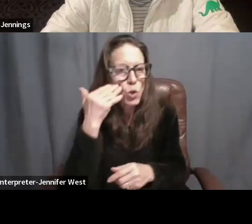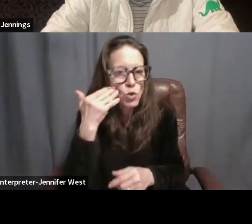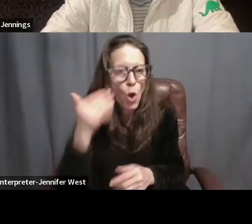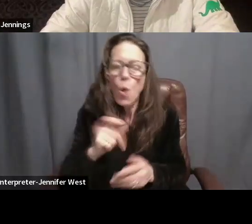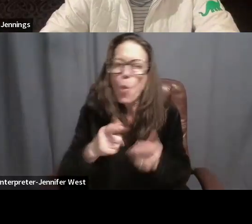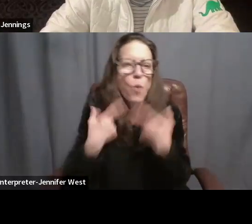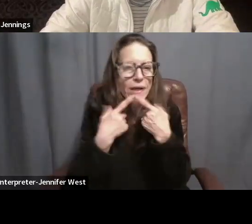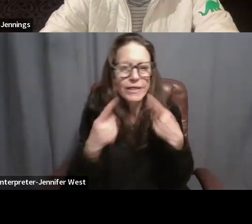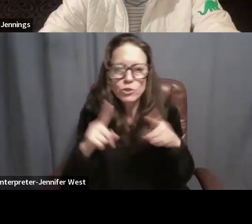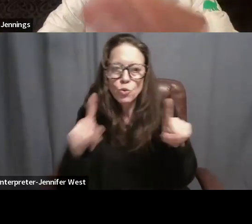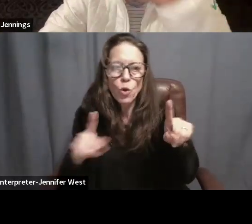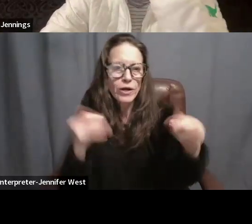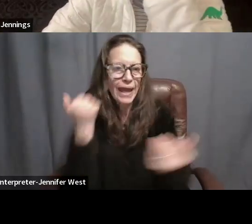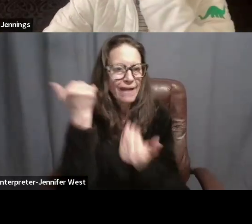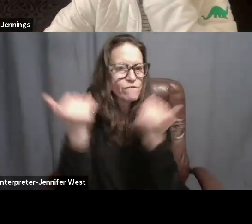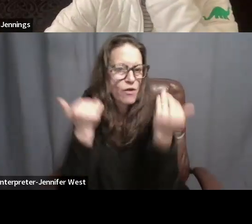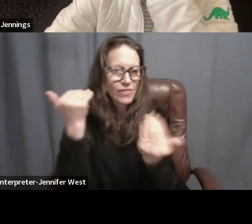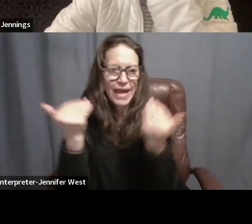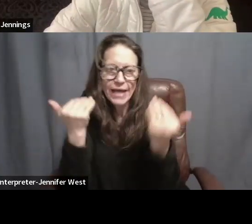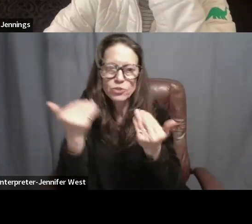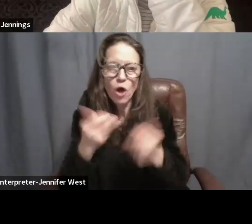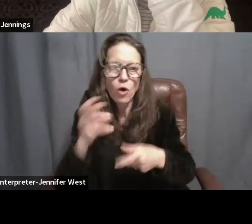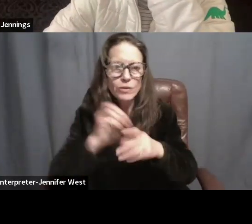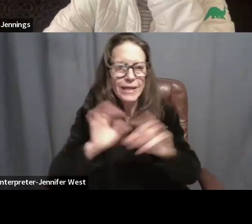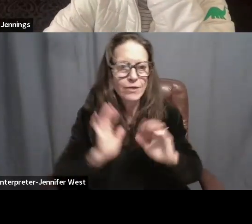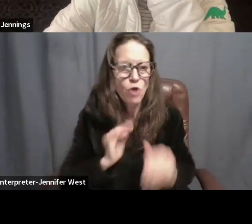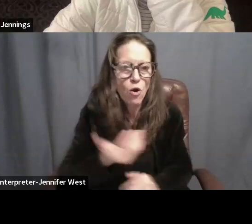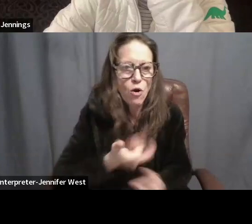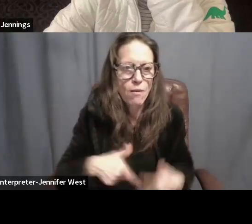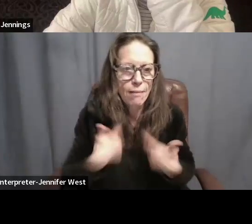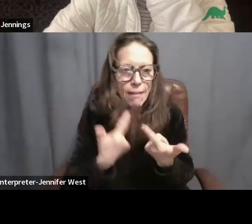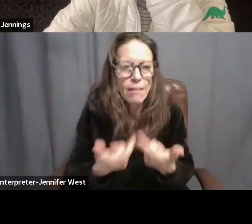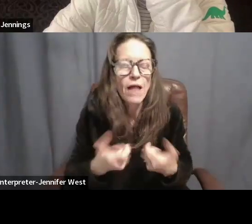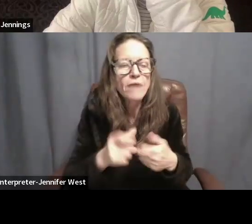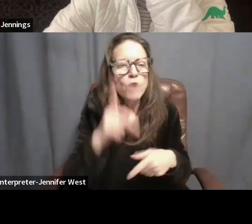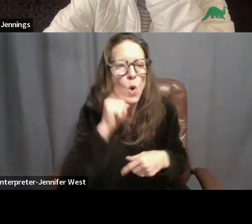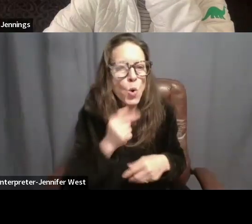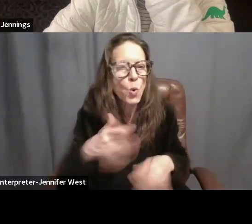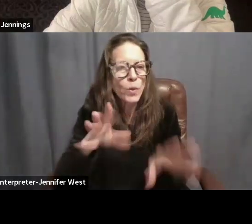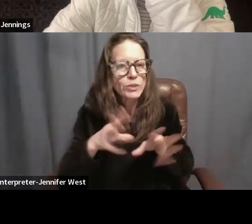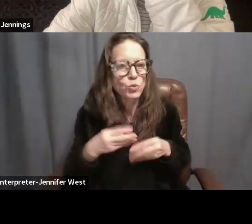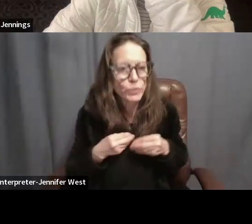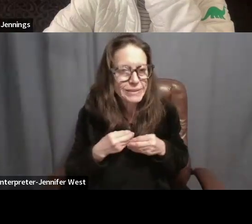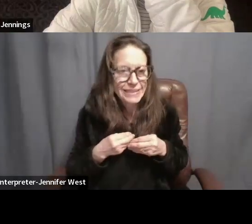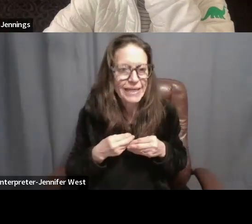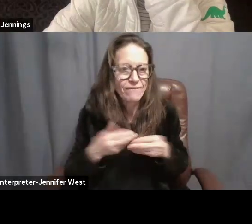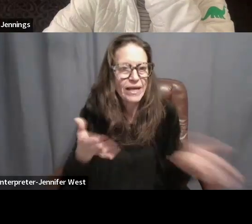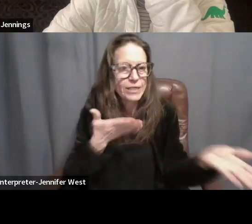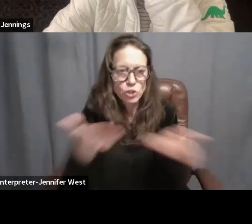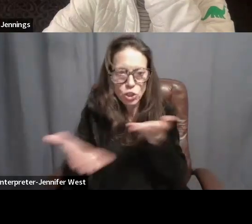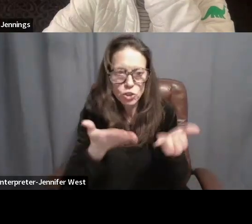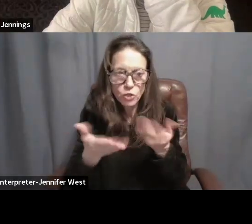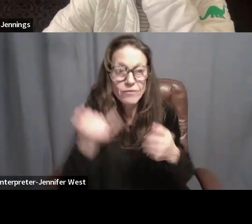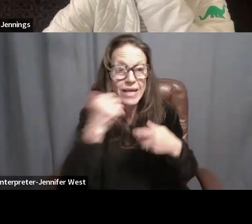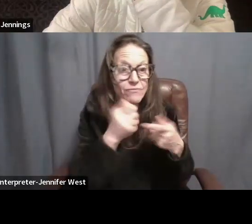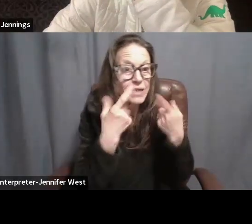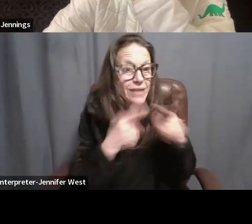the person who is receiving the services. Because if it doesn't work for them, it's not going to work for